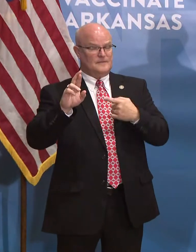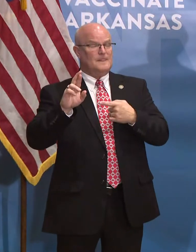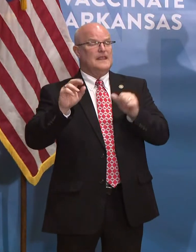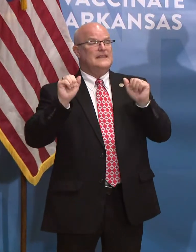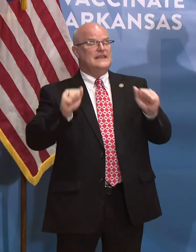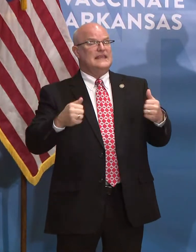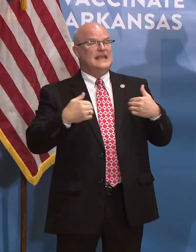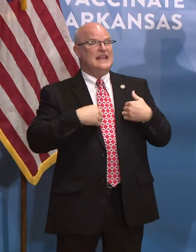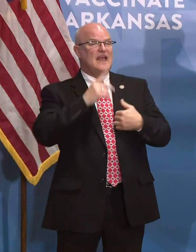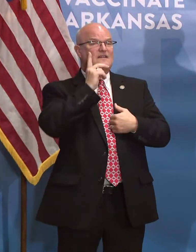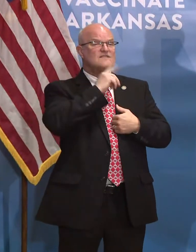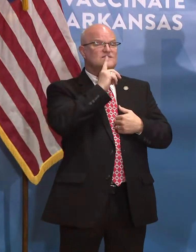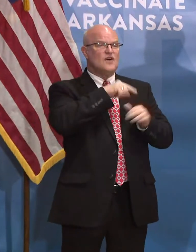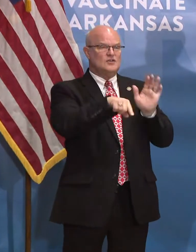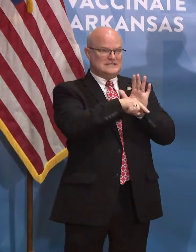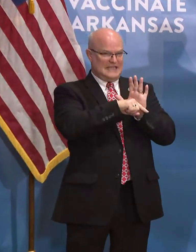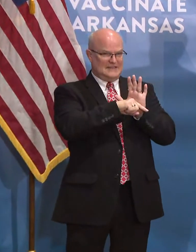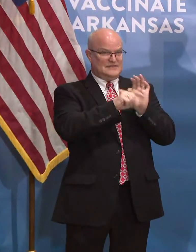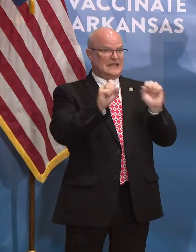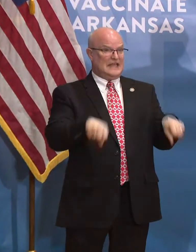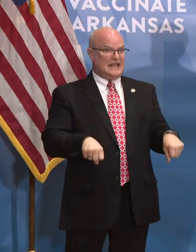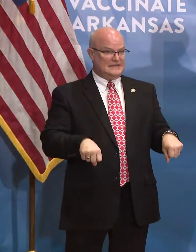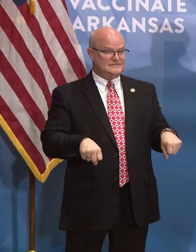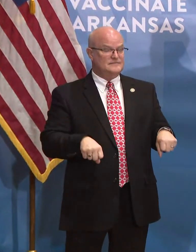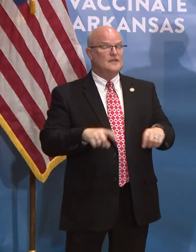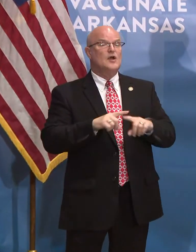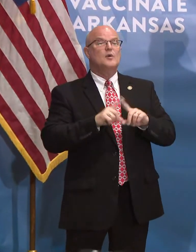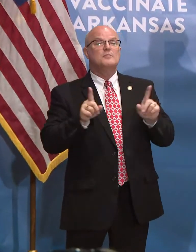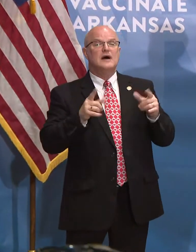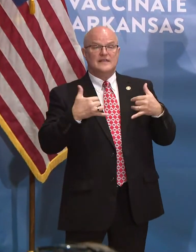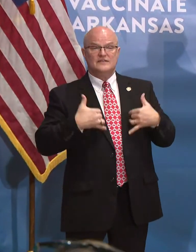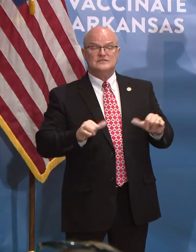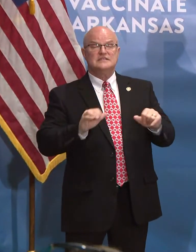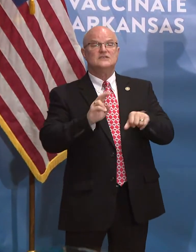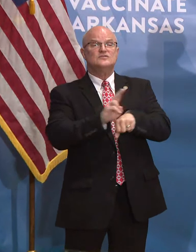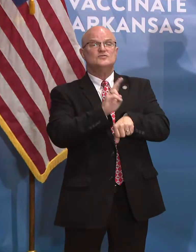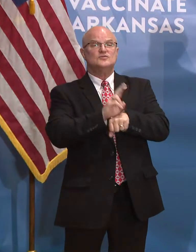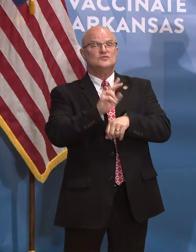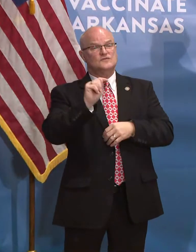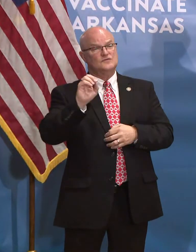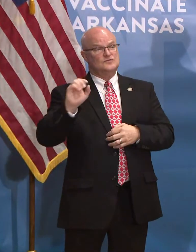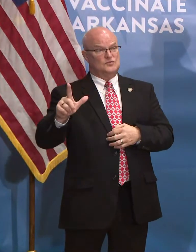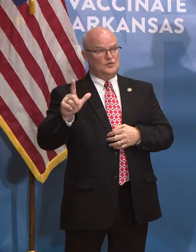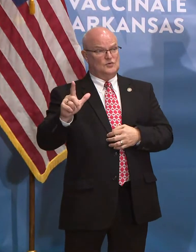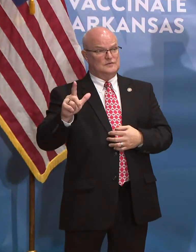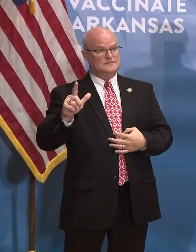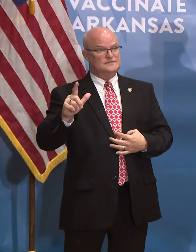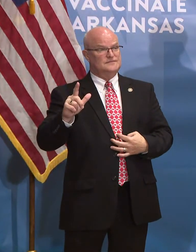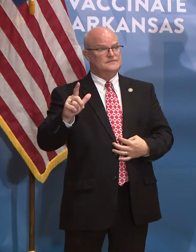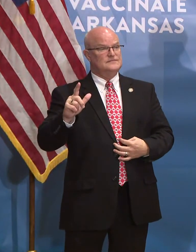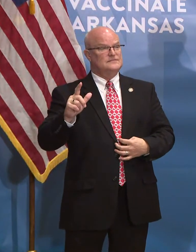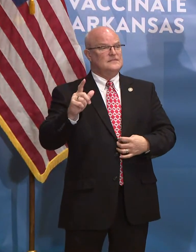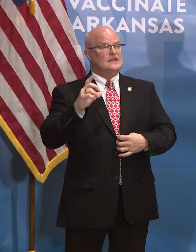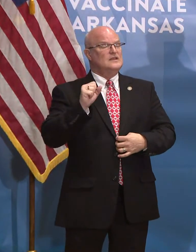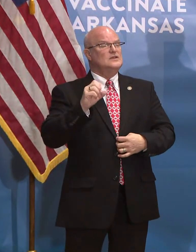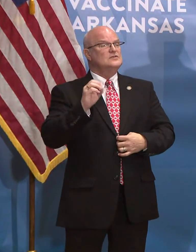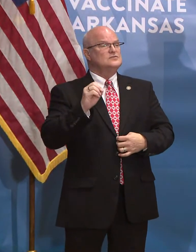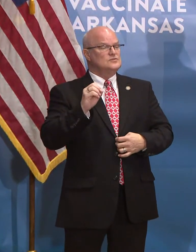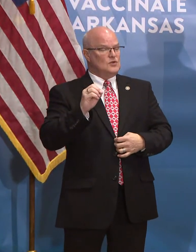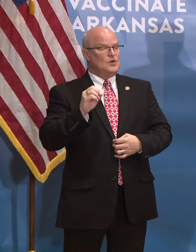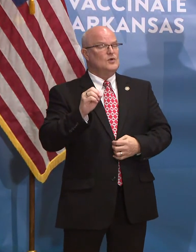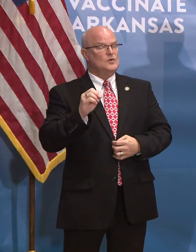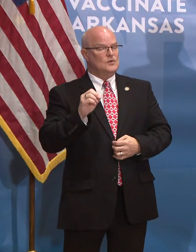can have false negatives, but they're still a very useful tool. And so